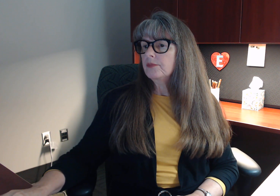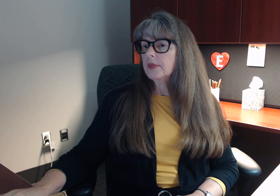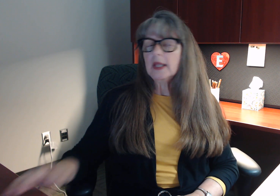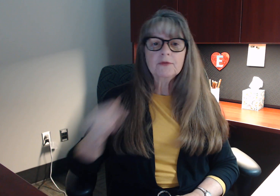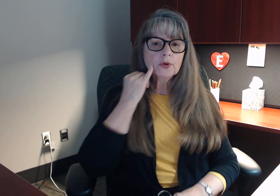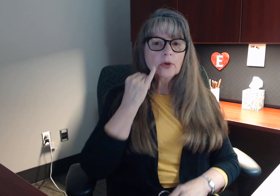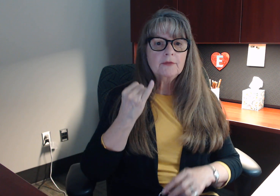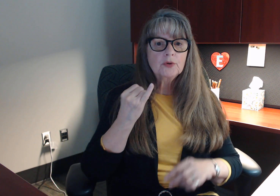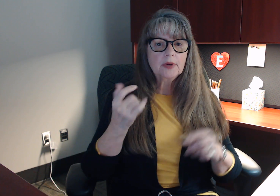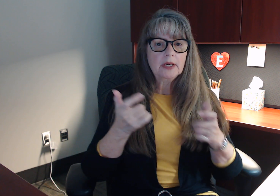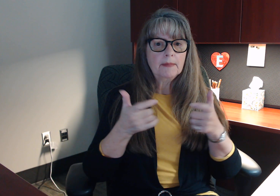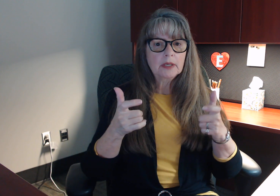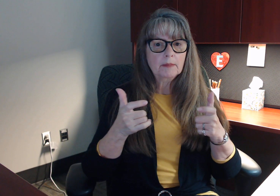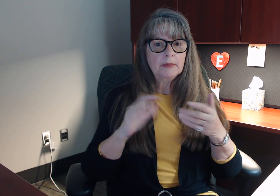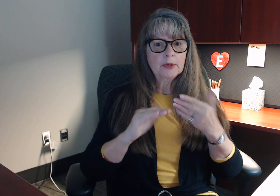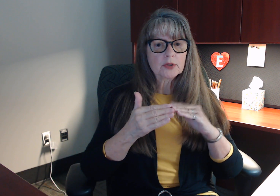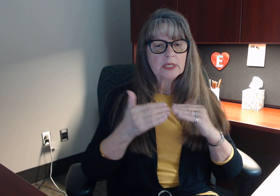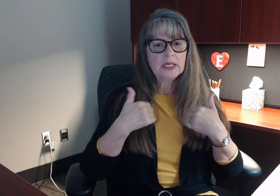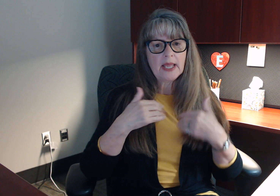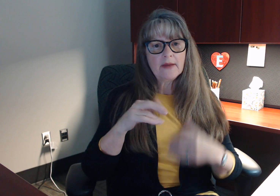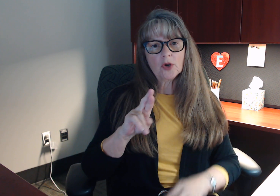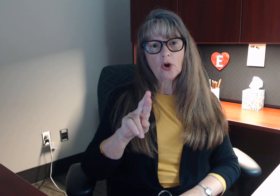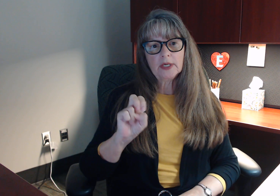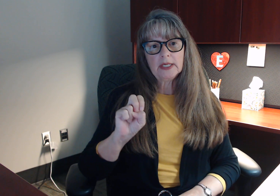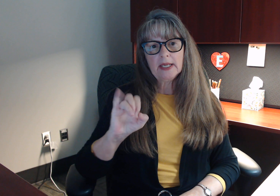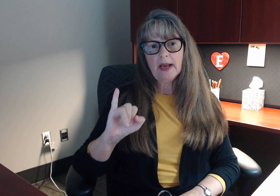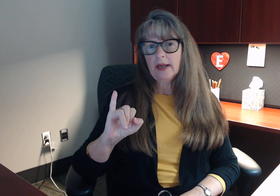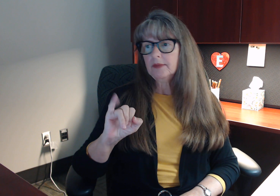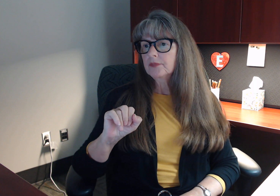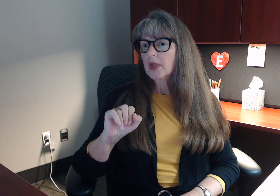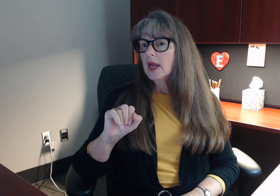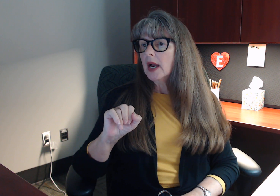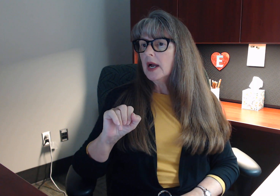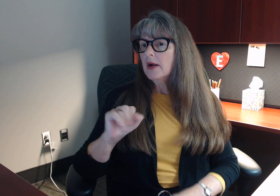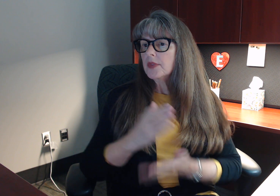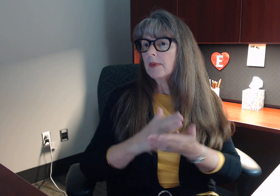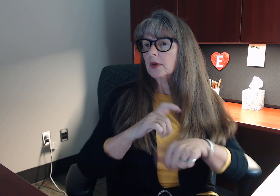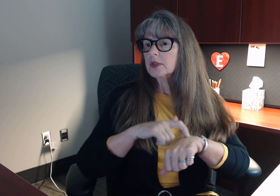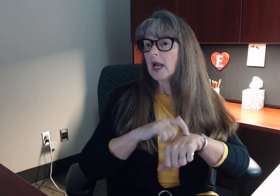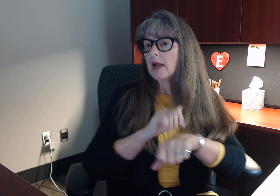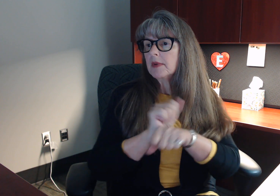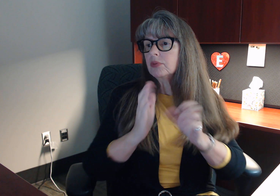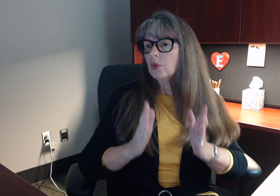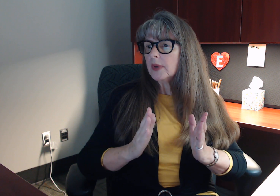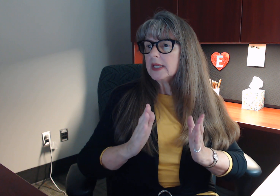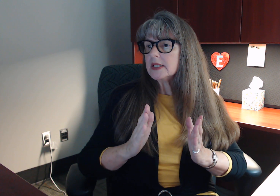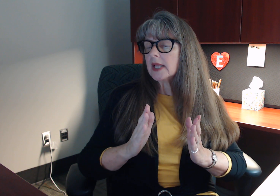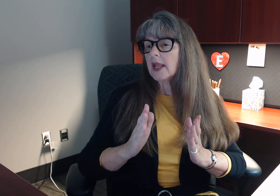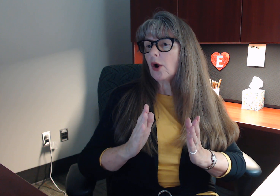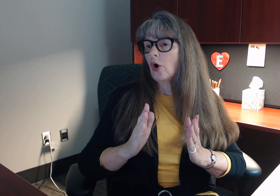If you're in a little bit bigger city and have an REI. The part-time employees, they